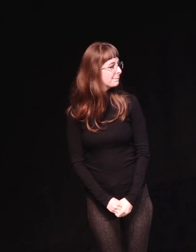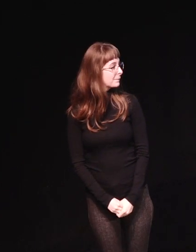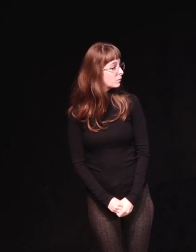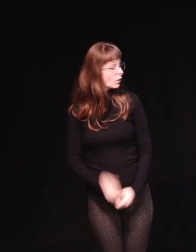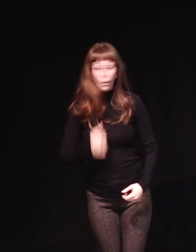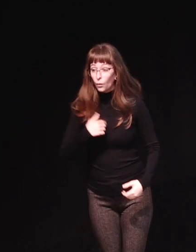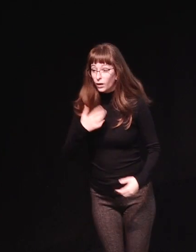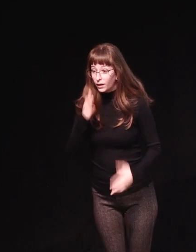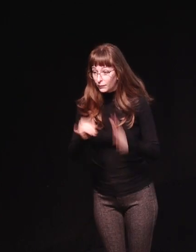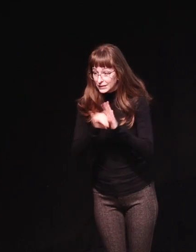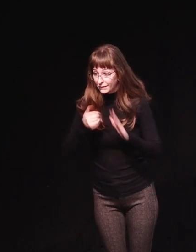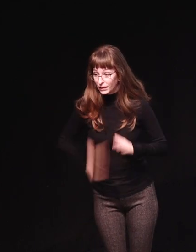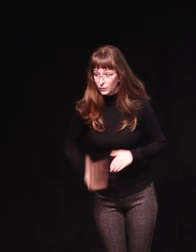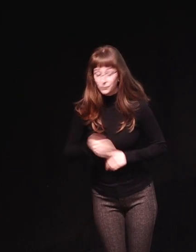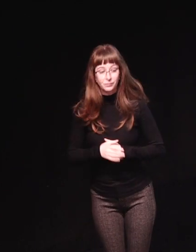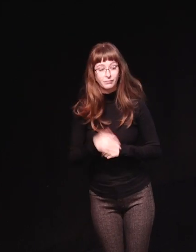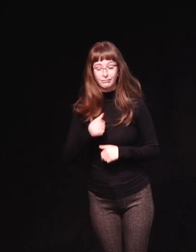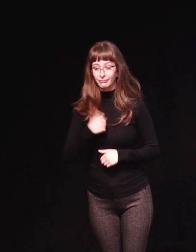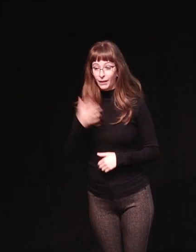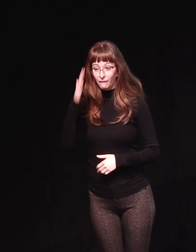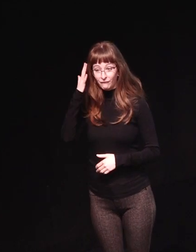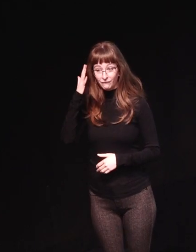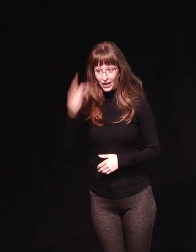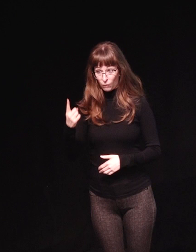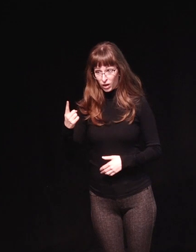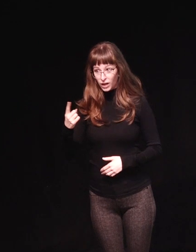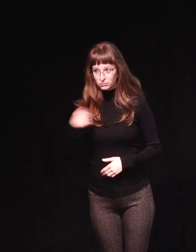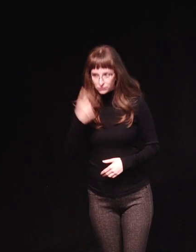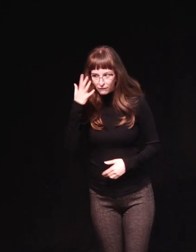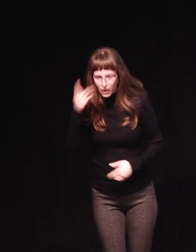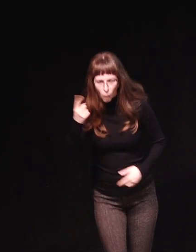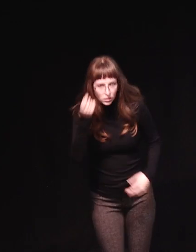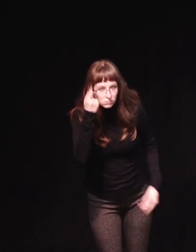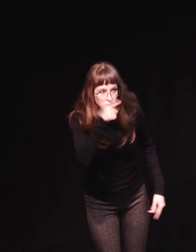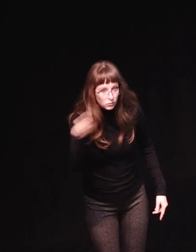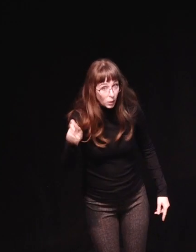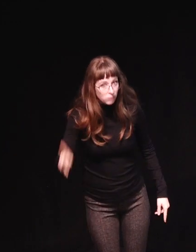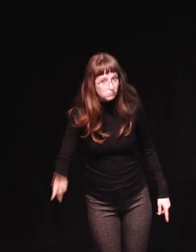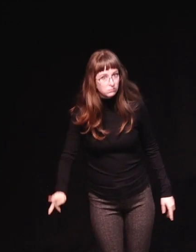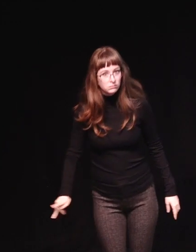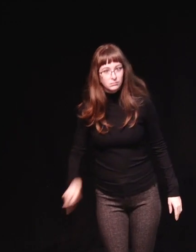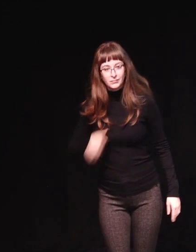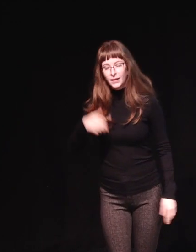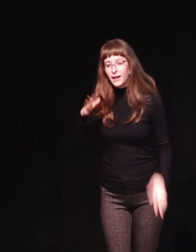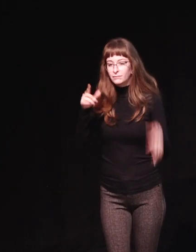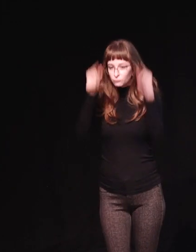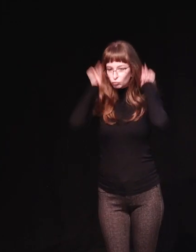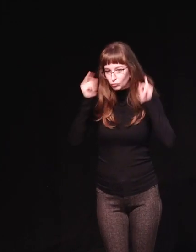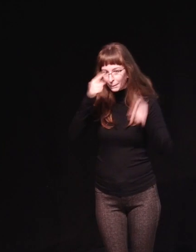I should identify myself. I am 5'1". That's my story, and I'm sticking to it. I have short black